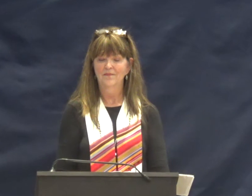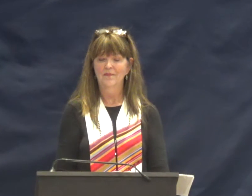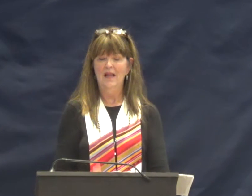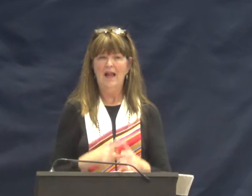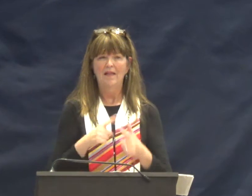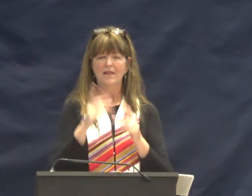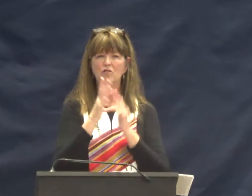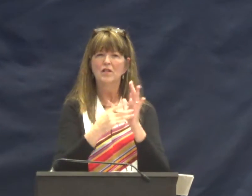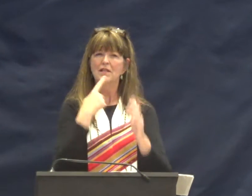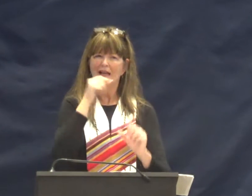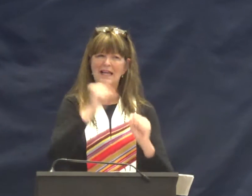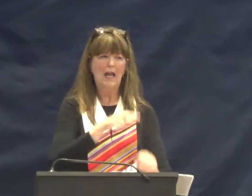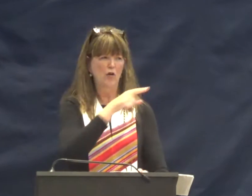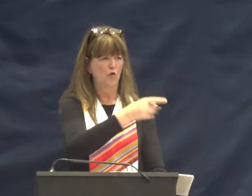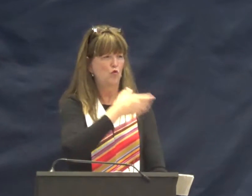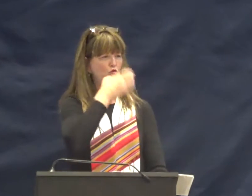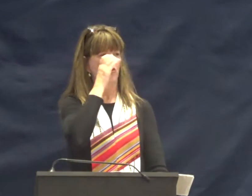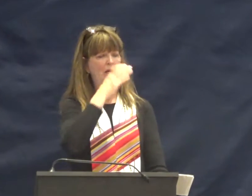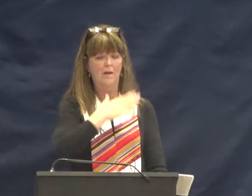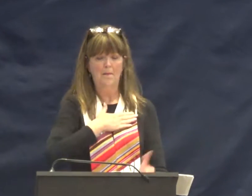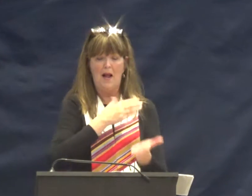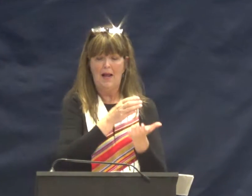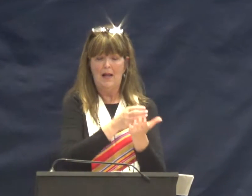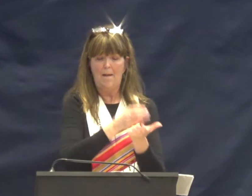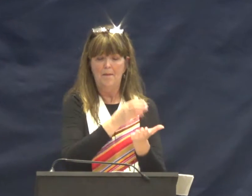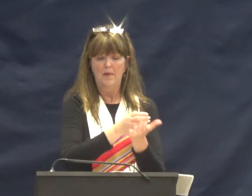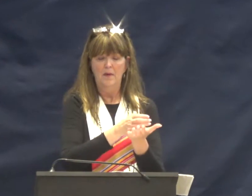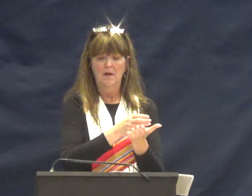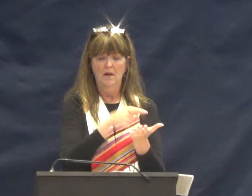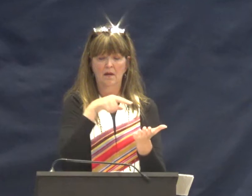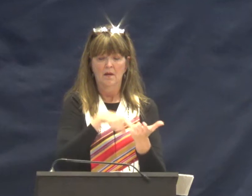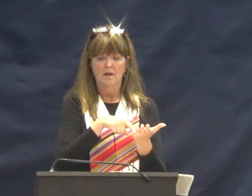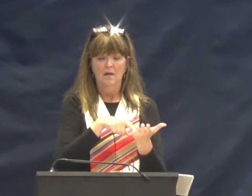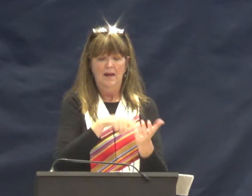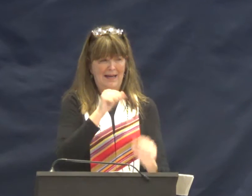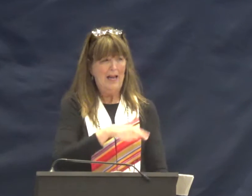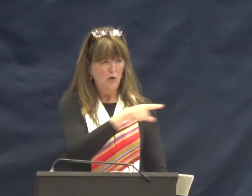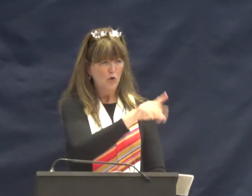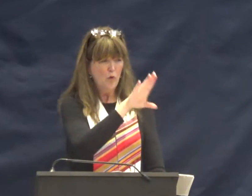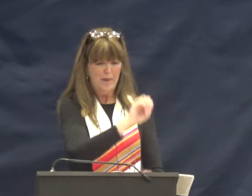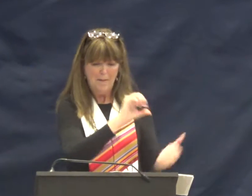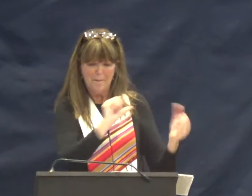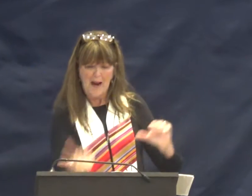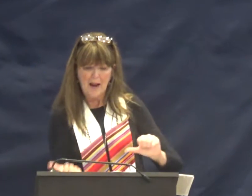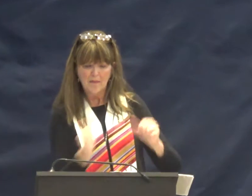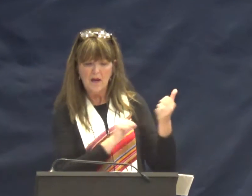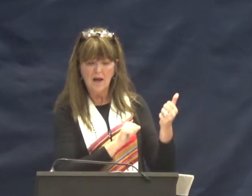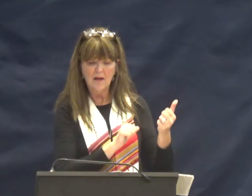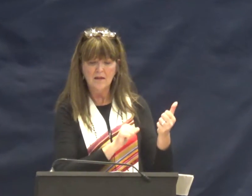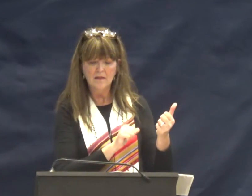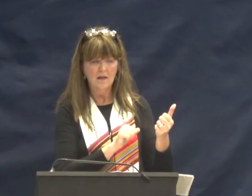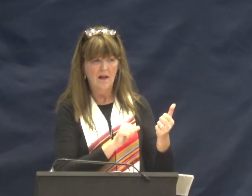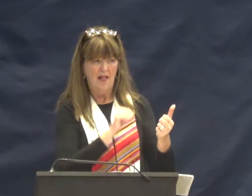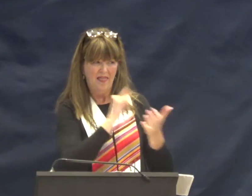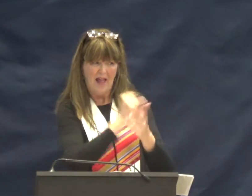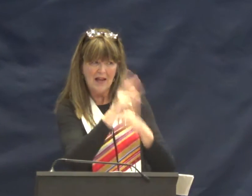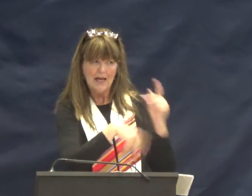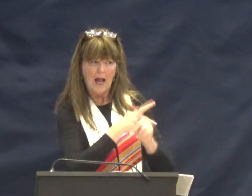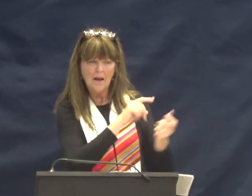idea what you're really asking me. Jesus said, can you drink the cup that I drink? Can you baptize in the